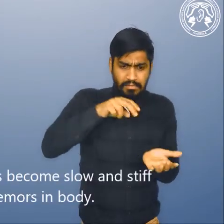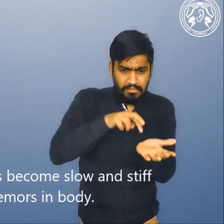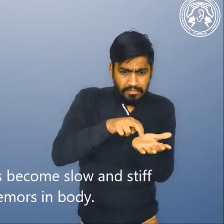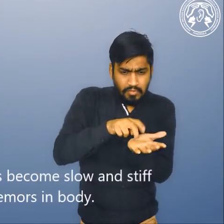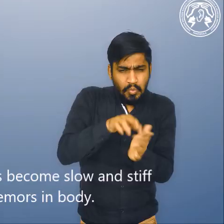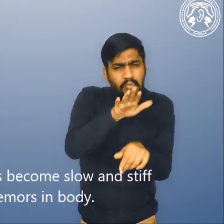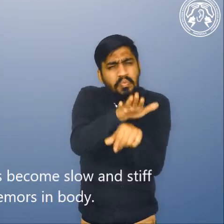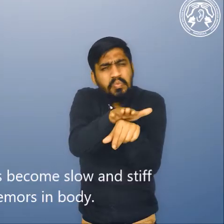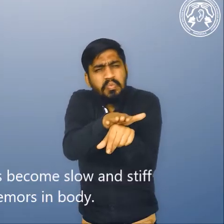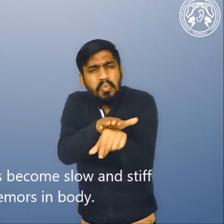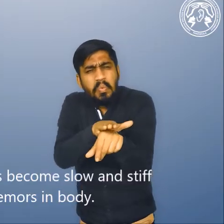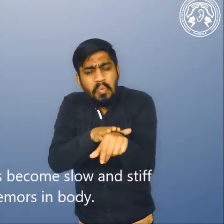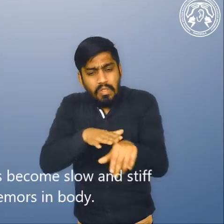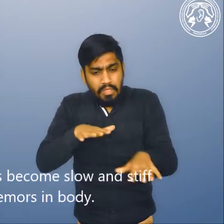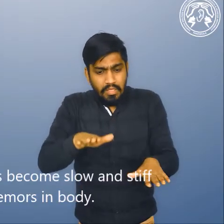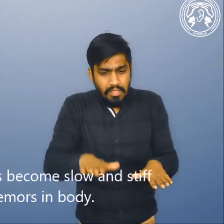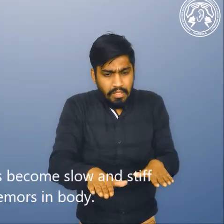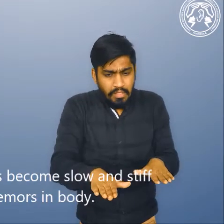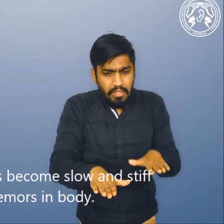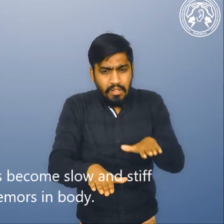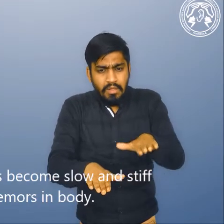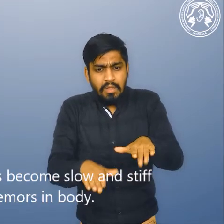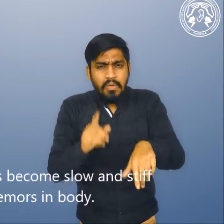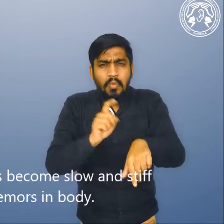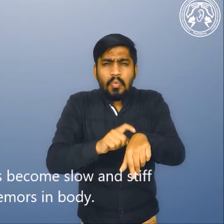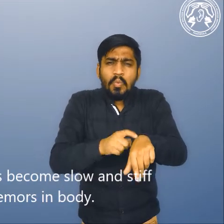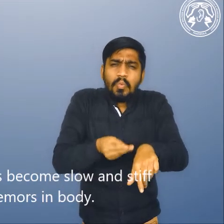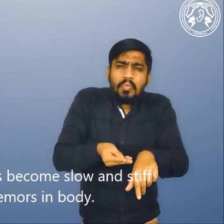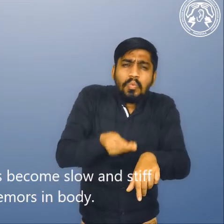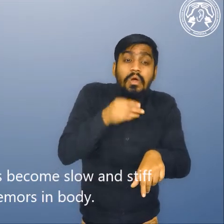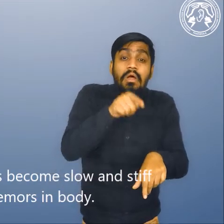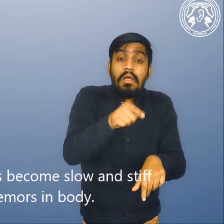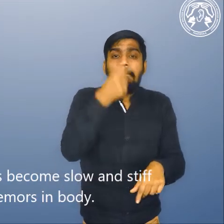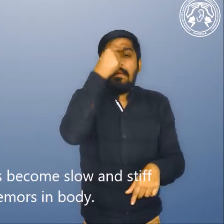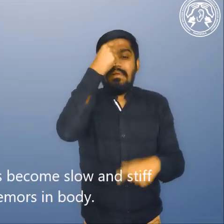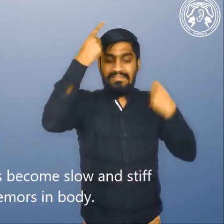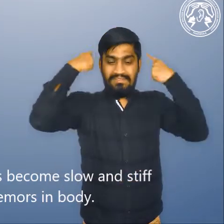The movements become slow and stiff with tremors in the body.